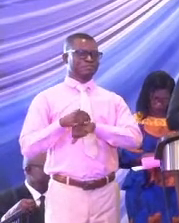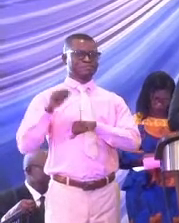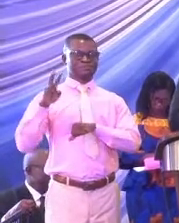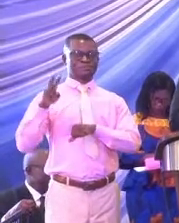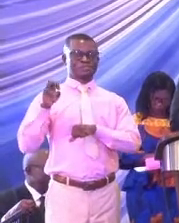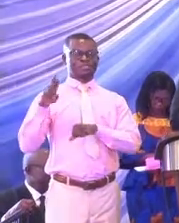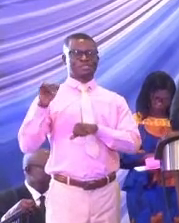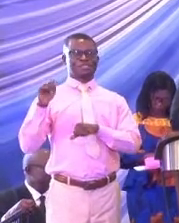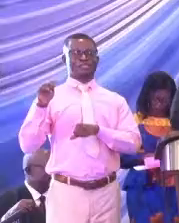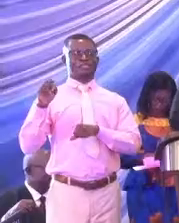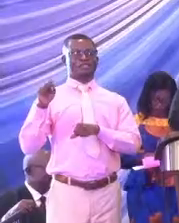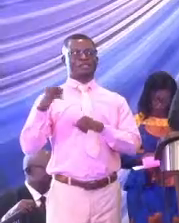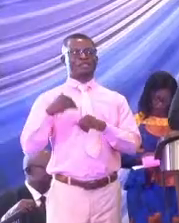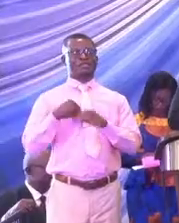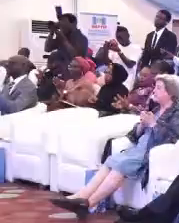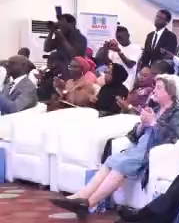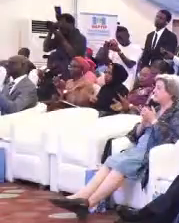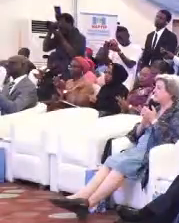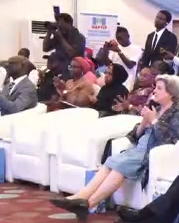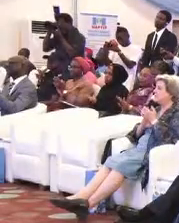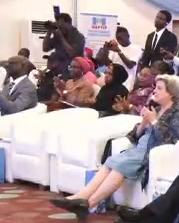had 5/5.